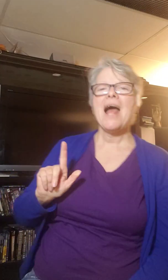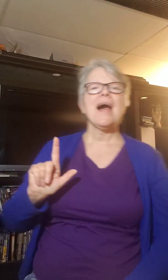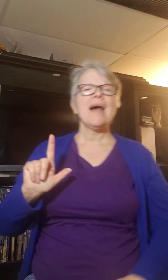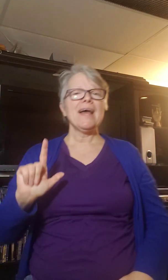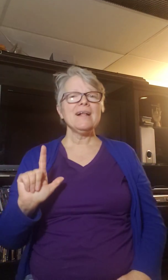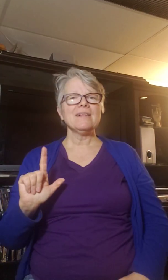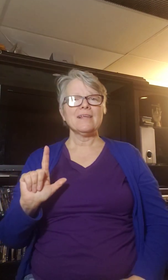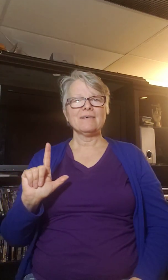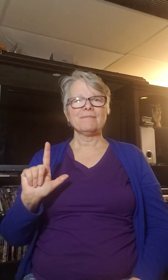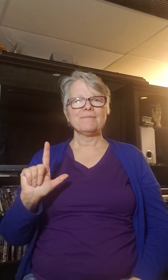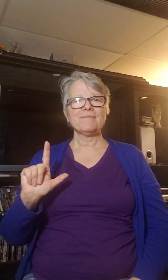L.